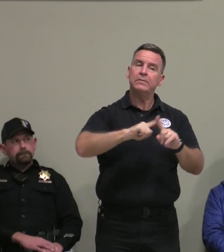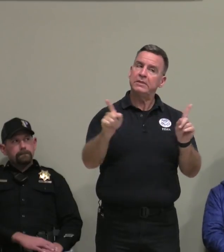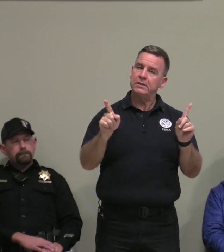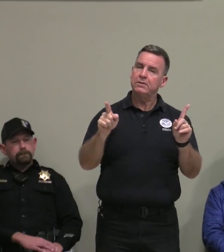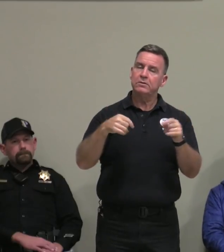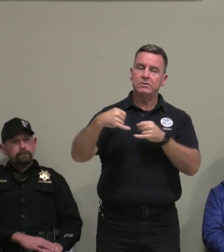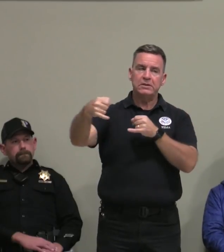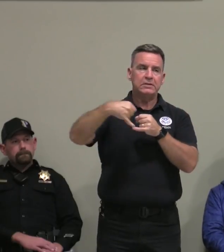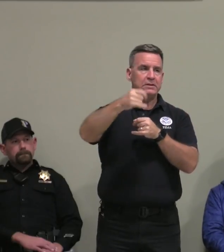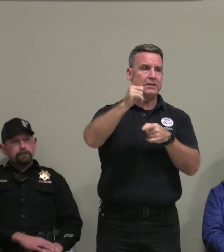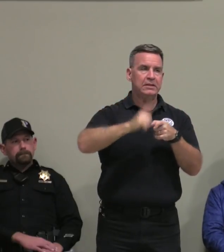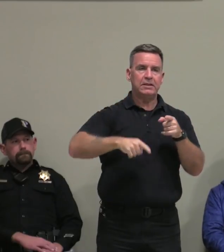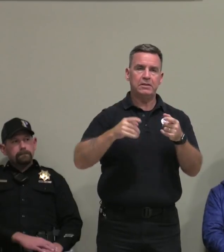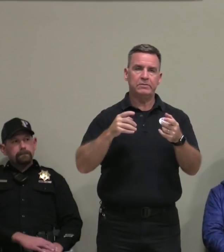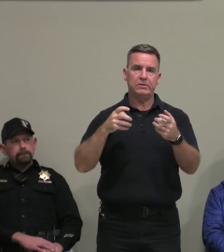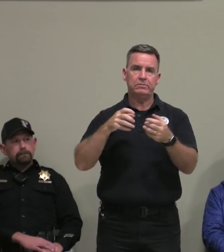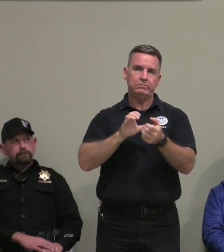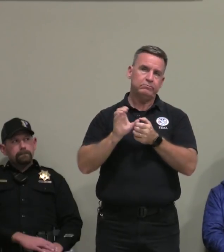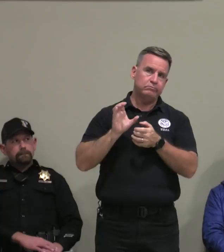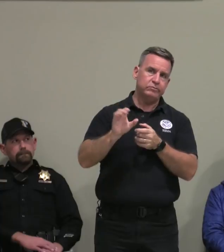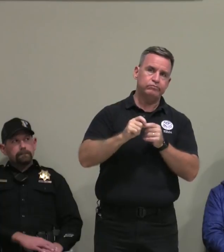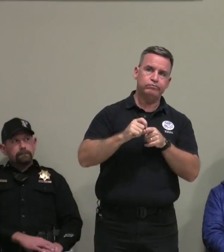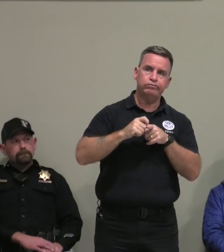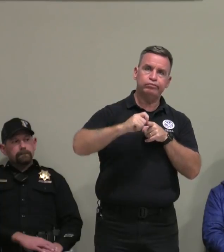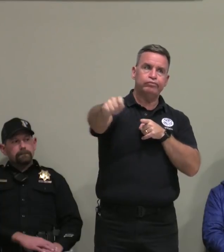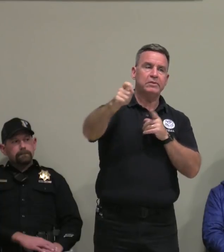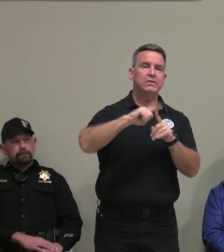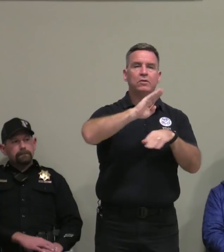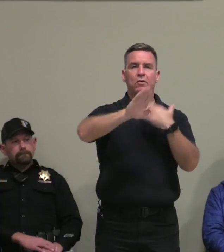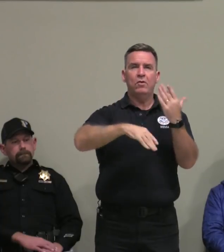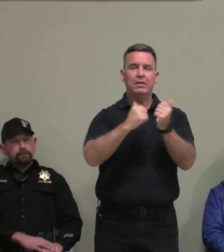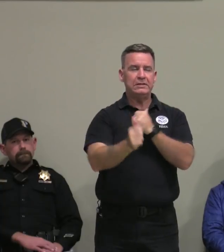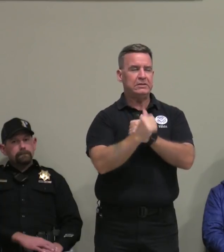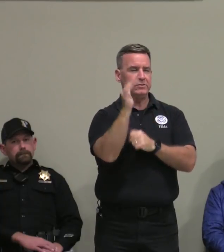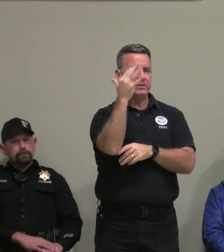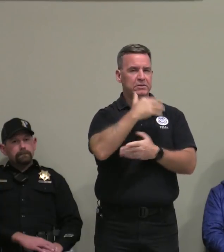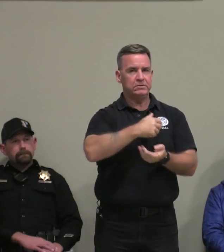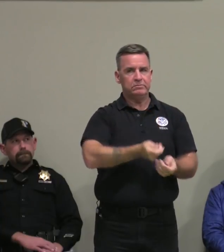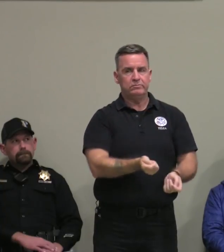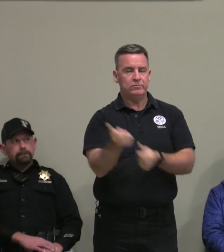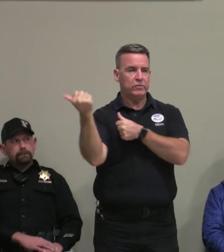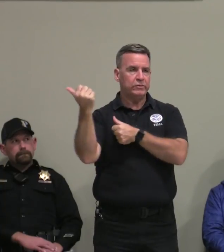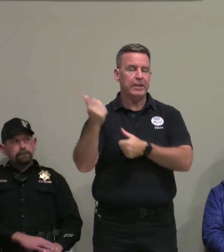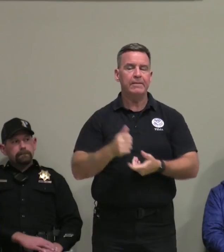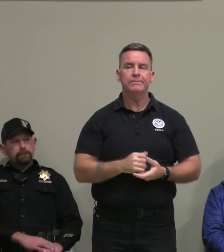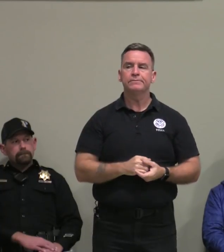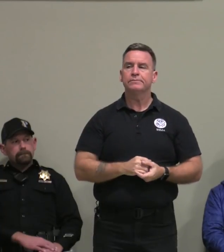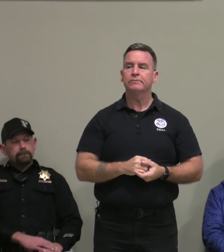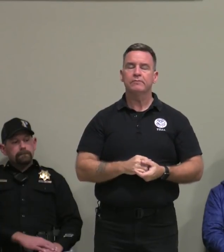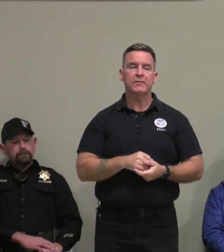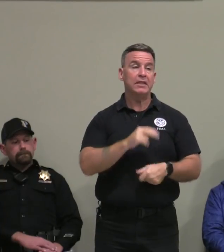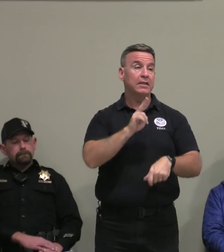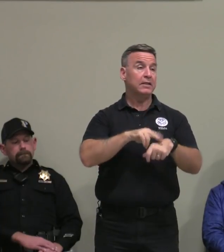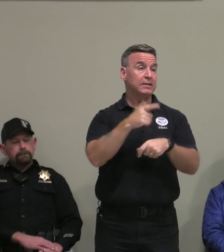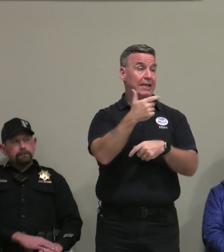But again, those lines can't be re-energized until we get all those hazard trees out of the way. For natural gas service, we've completed